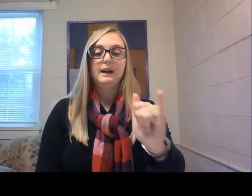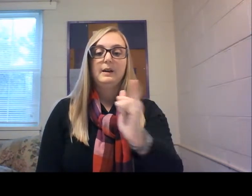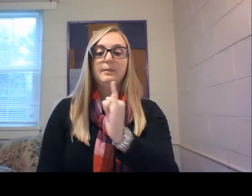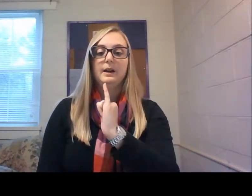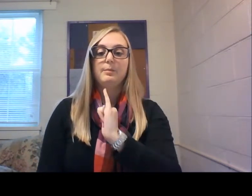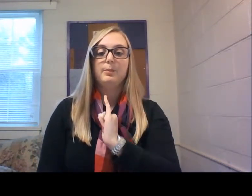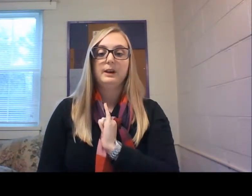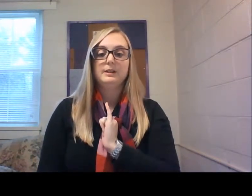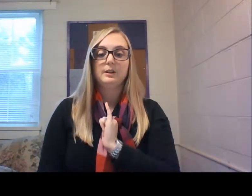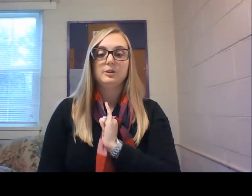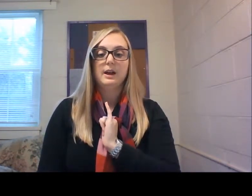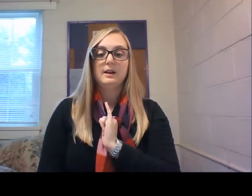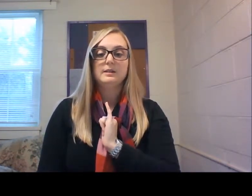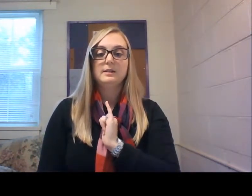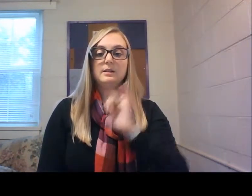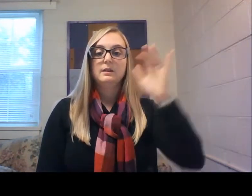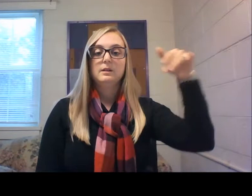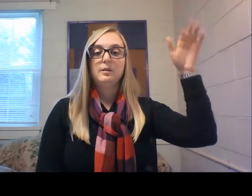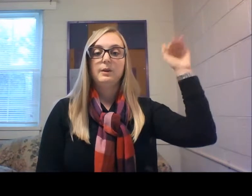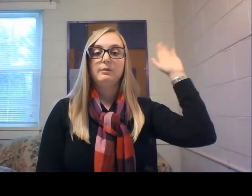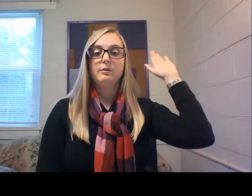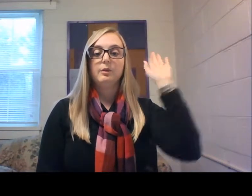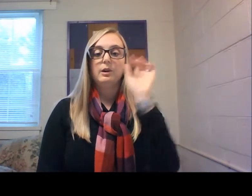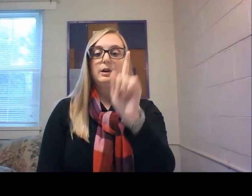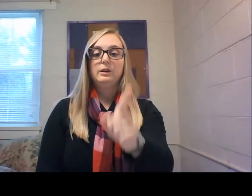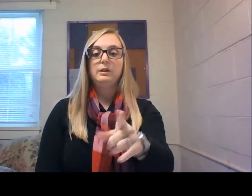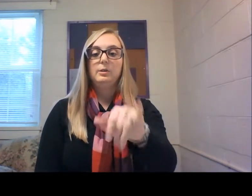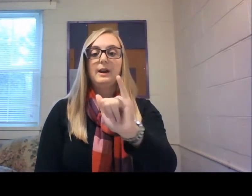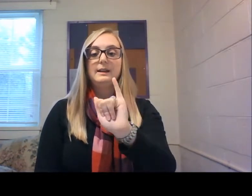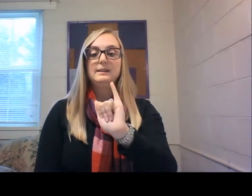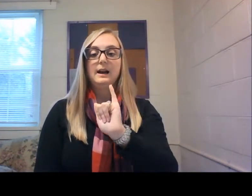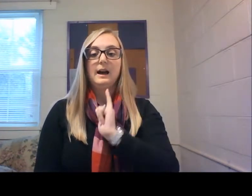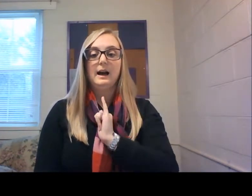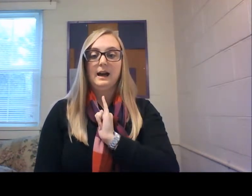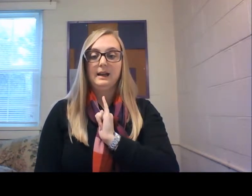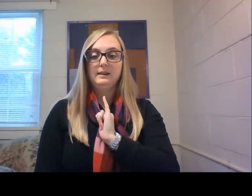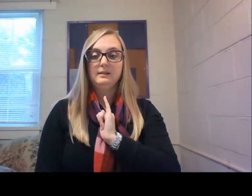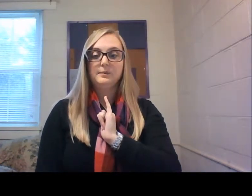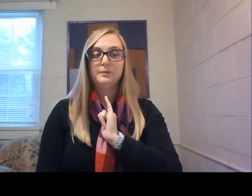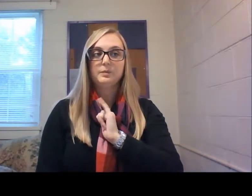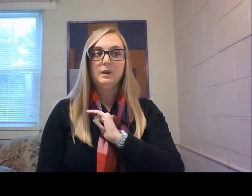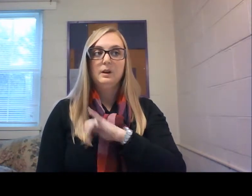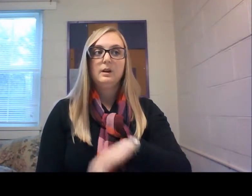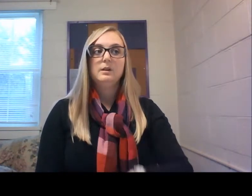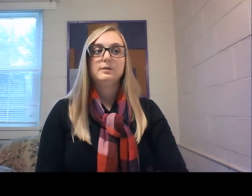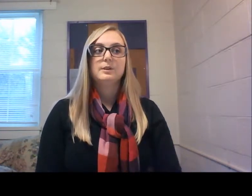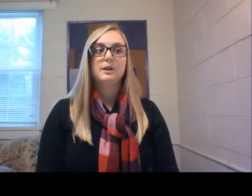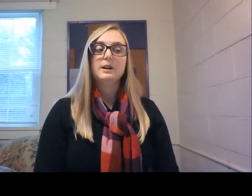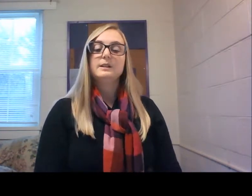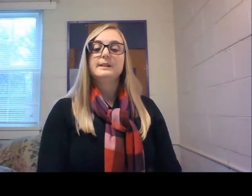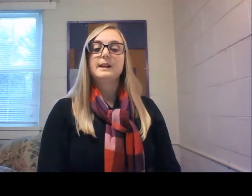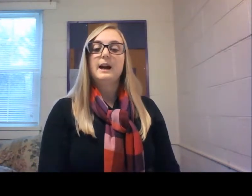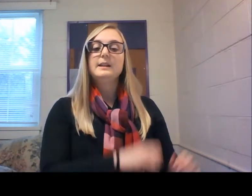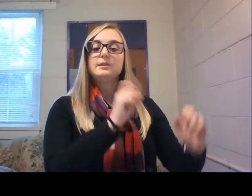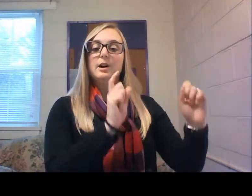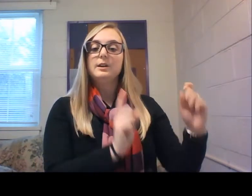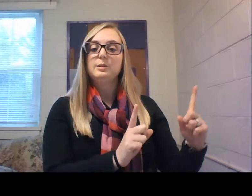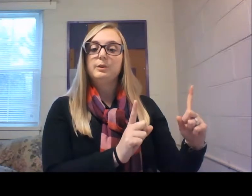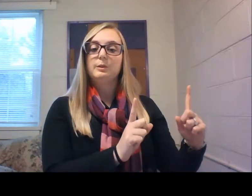up and bring it to your chest. Before you and I. For stars in the sky, stars, you put your